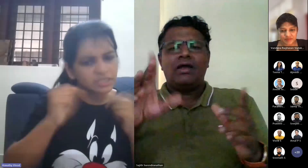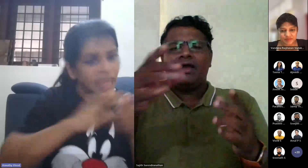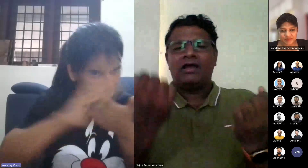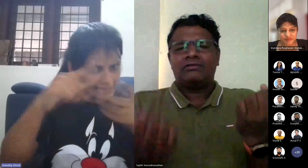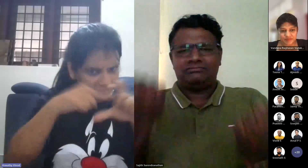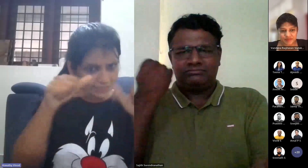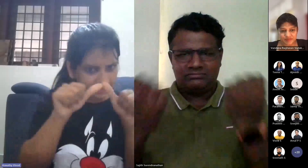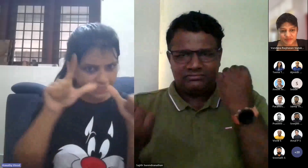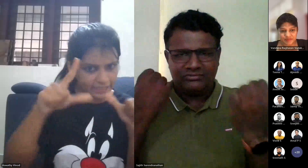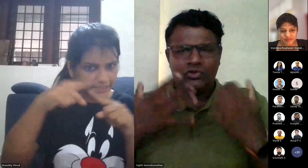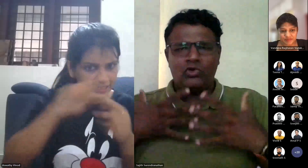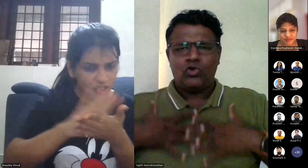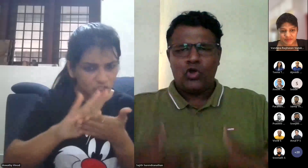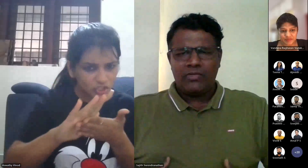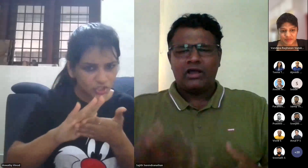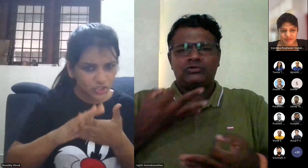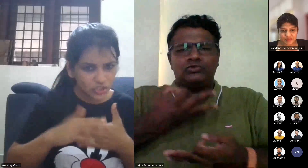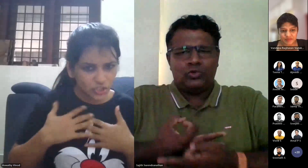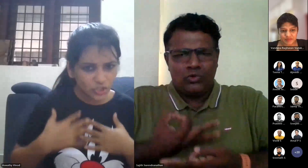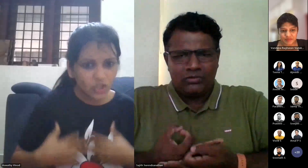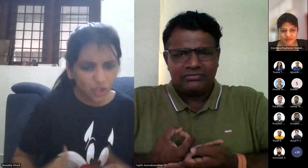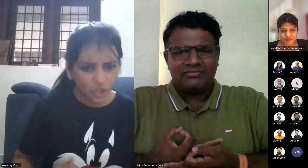Sorry, I'm listening. Health,